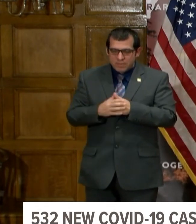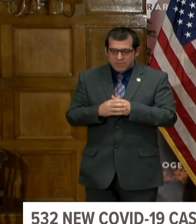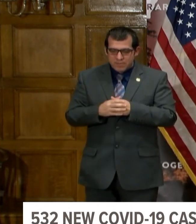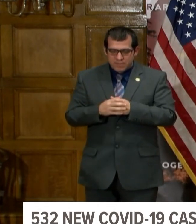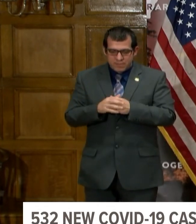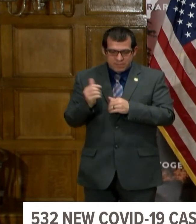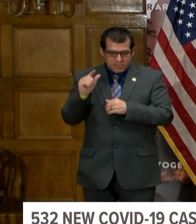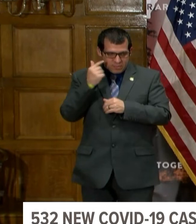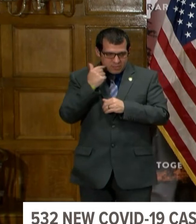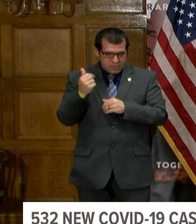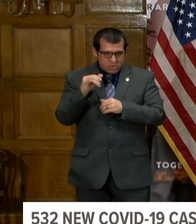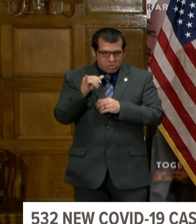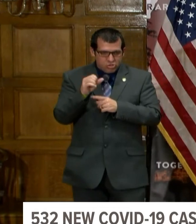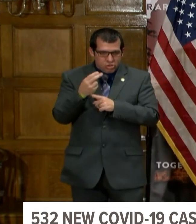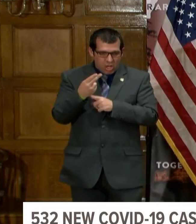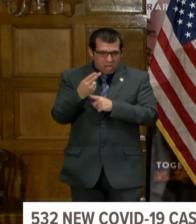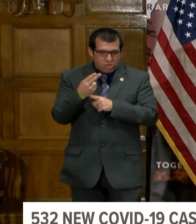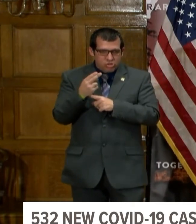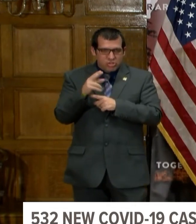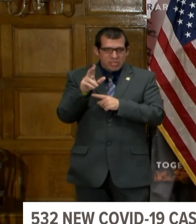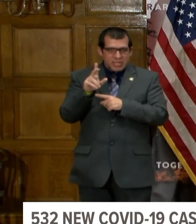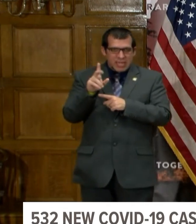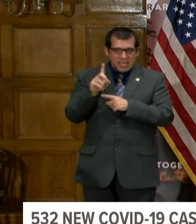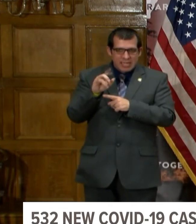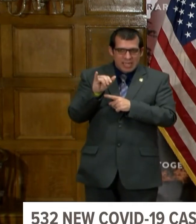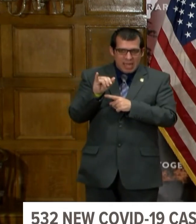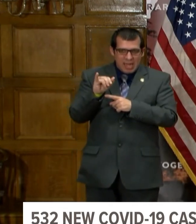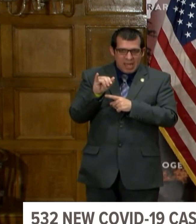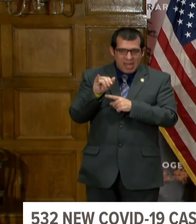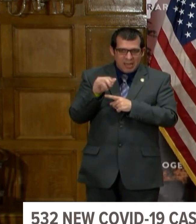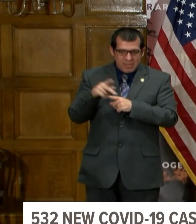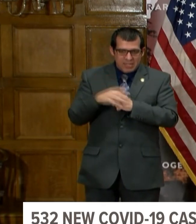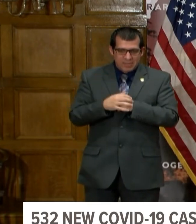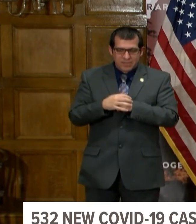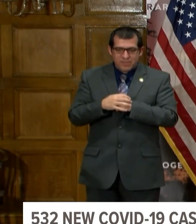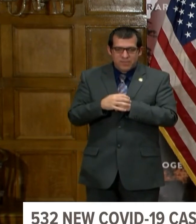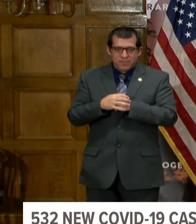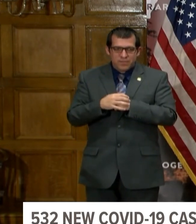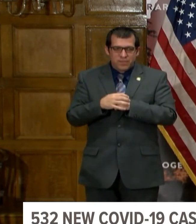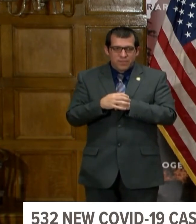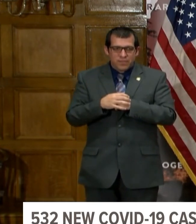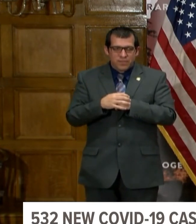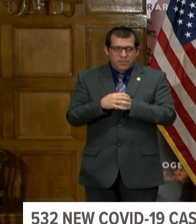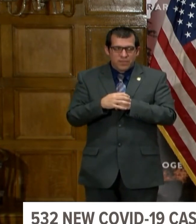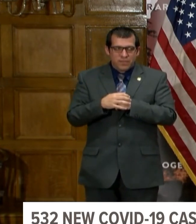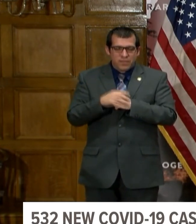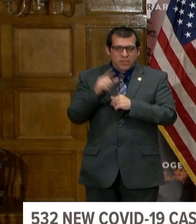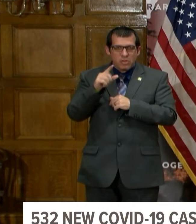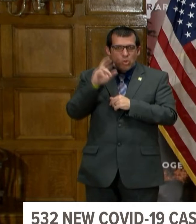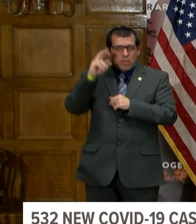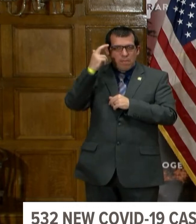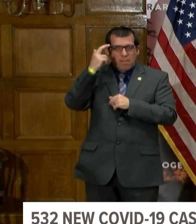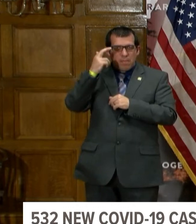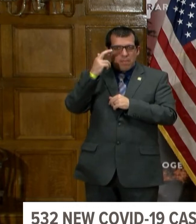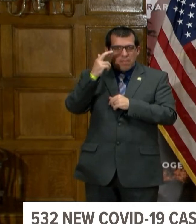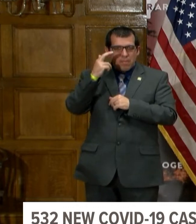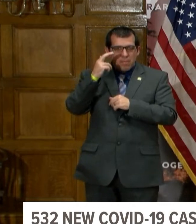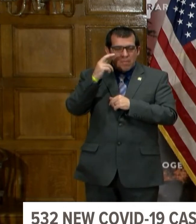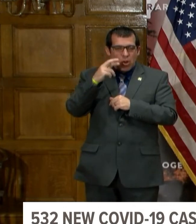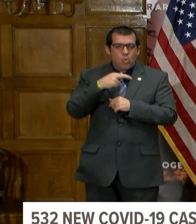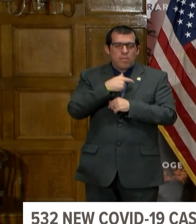Hey, Governor, this is Josh White at KEIT in Jonesboro. Craighead County Republican Committee just lost their